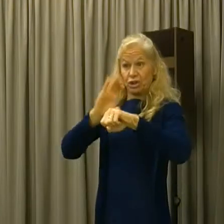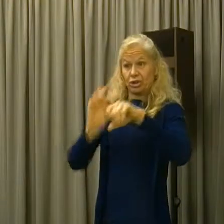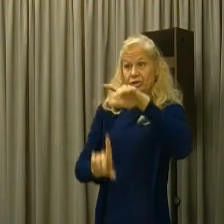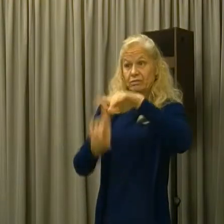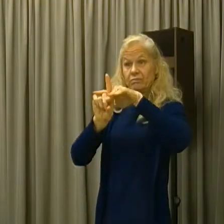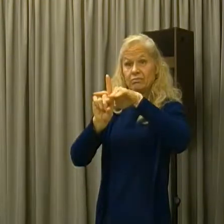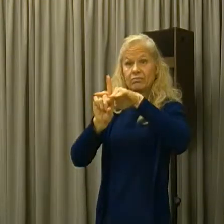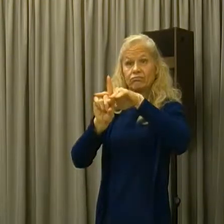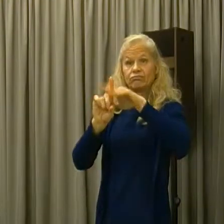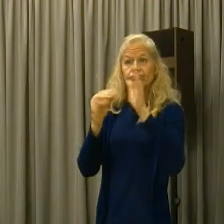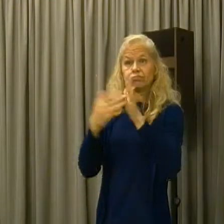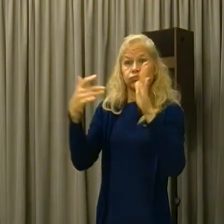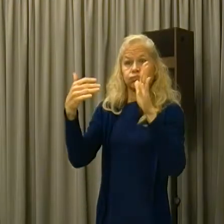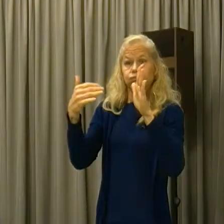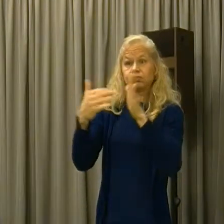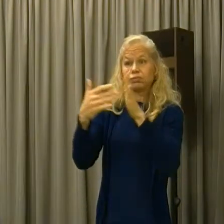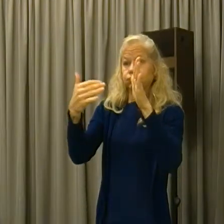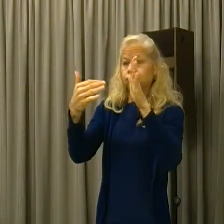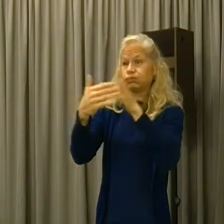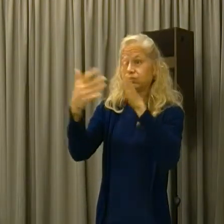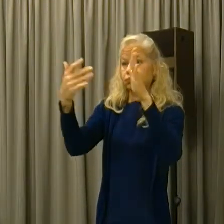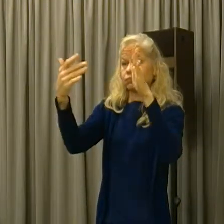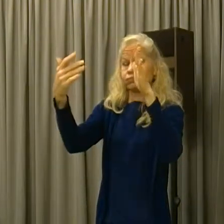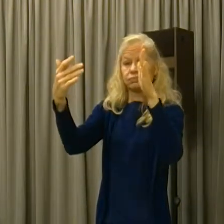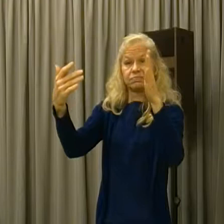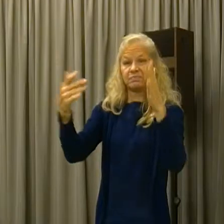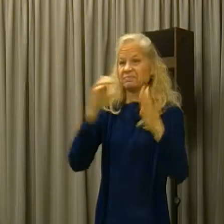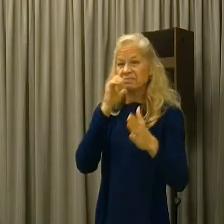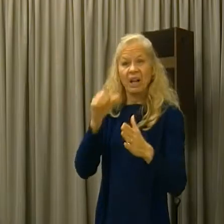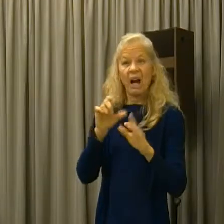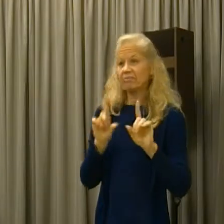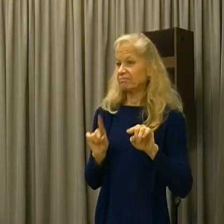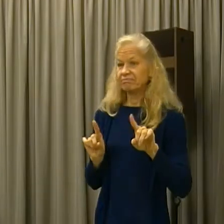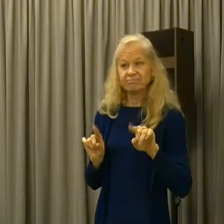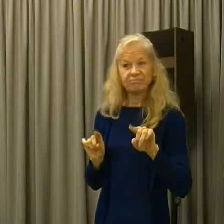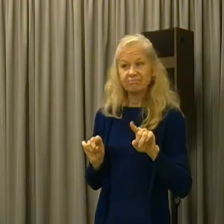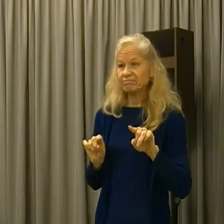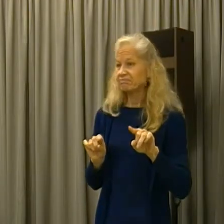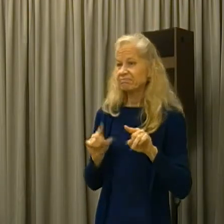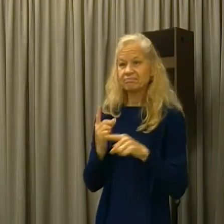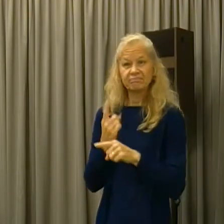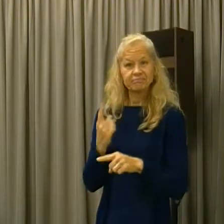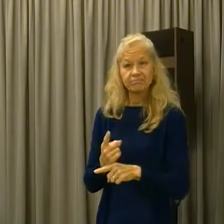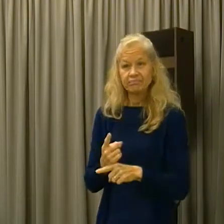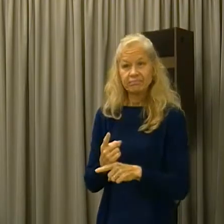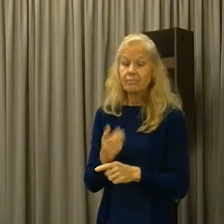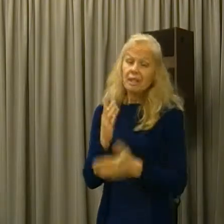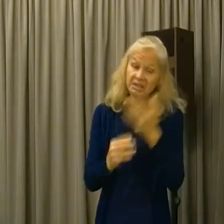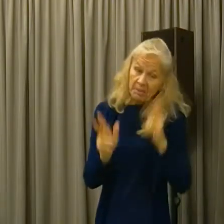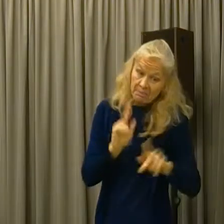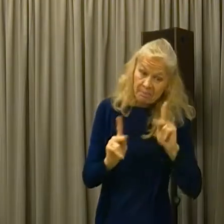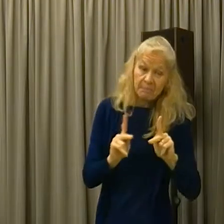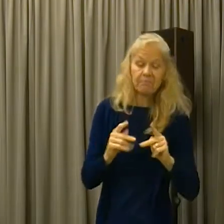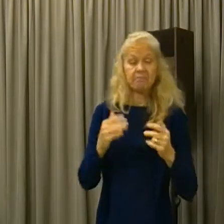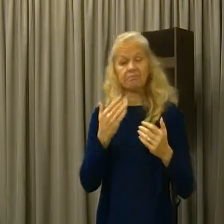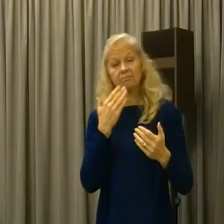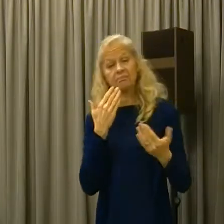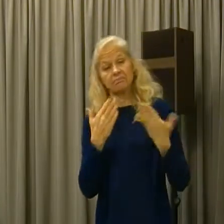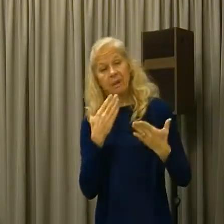And there are valid reasons for that. But some may perhaps there are not valid reasons. And the problem is,